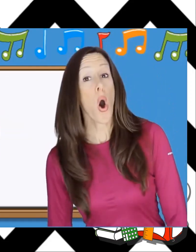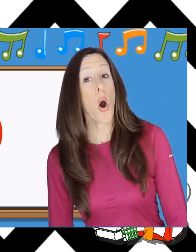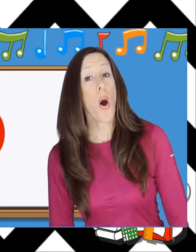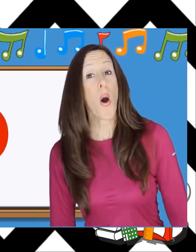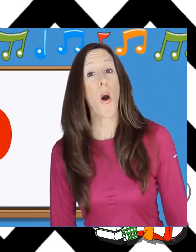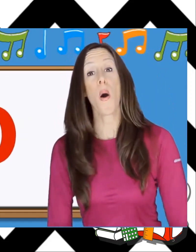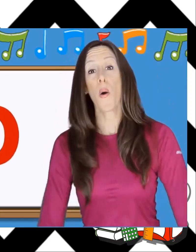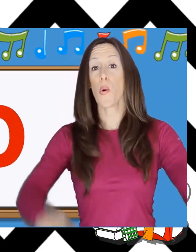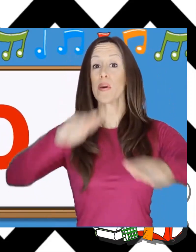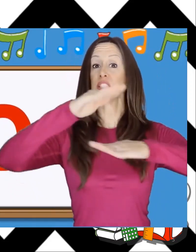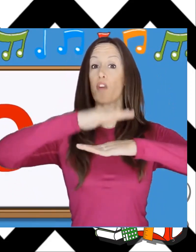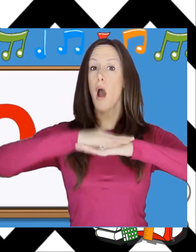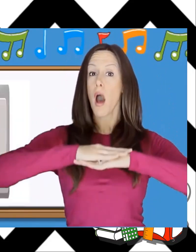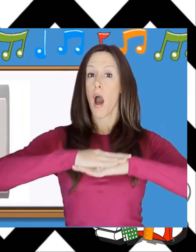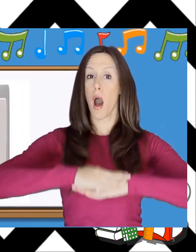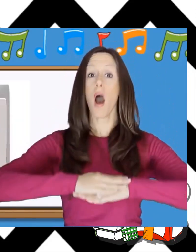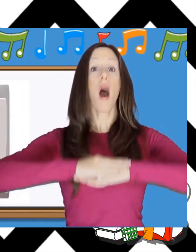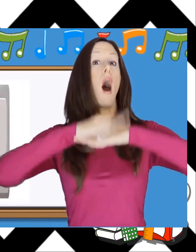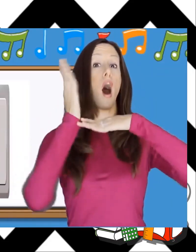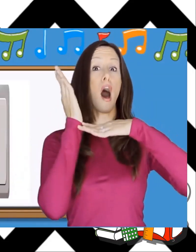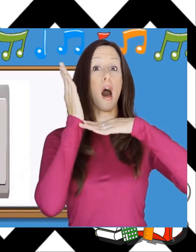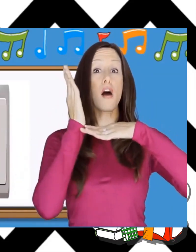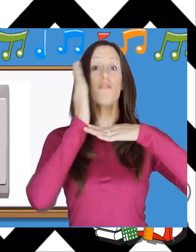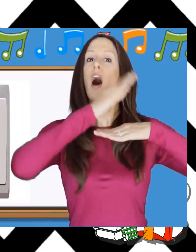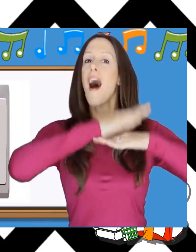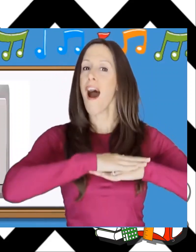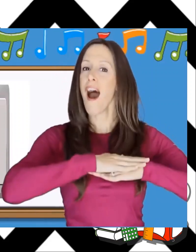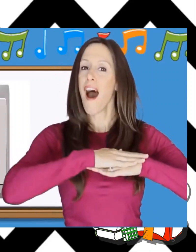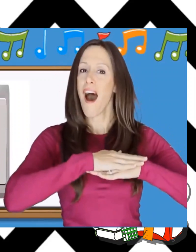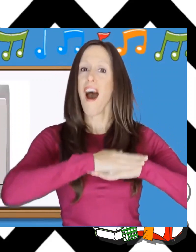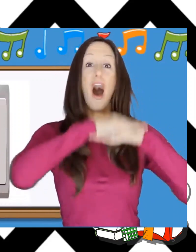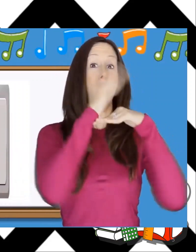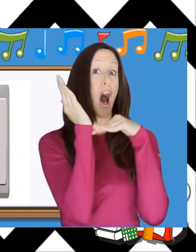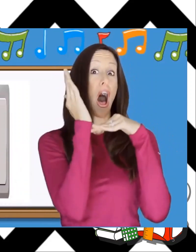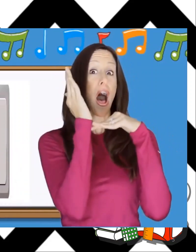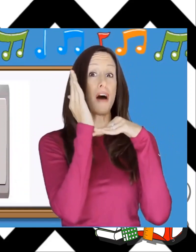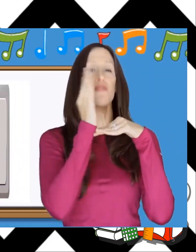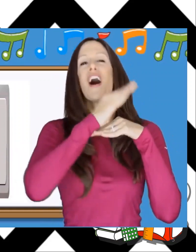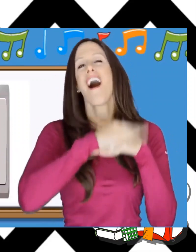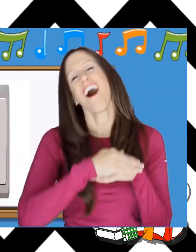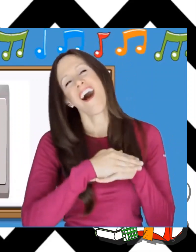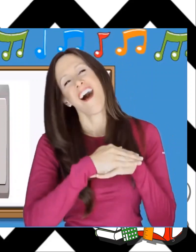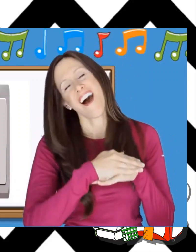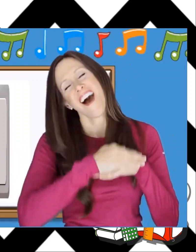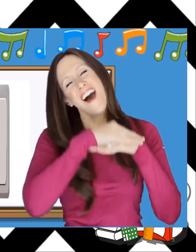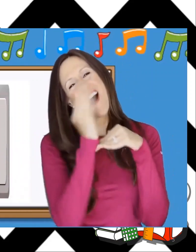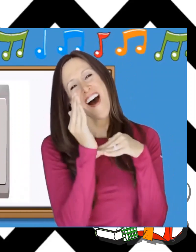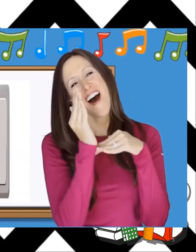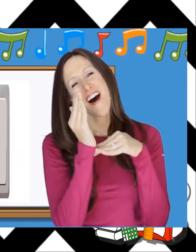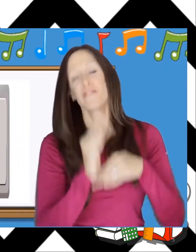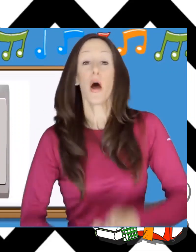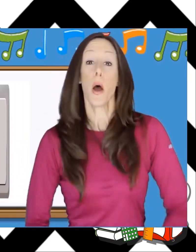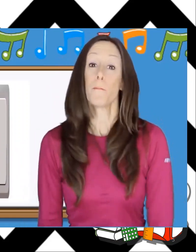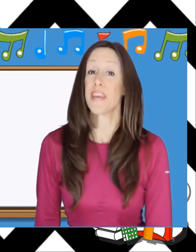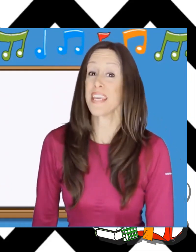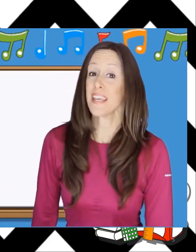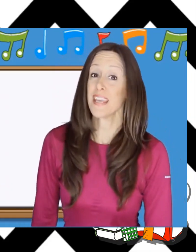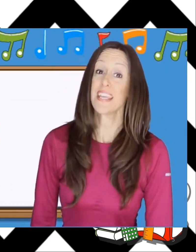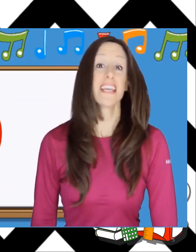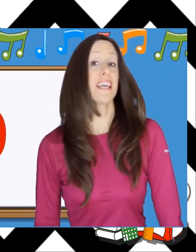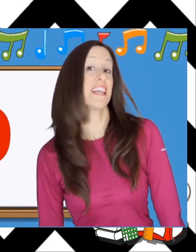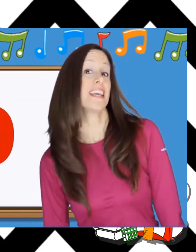O is for off, off, off.